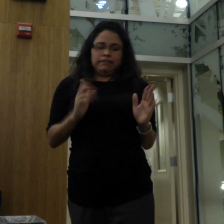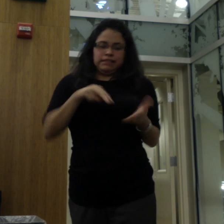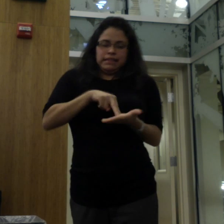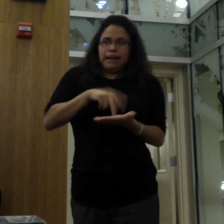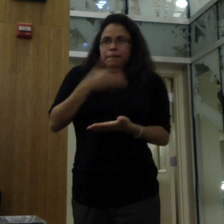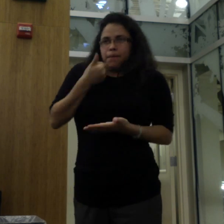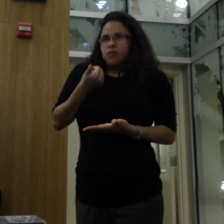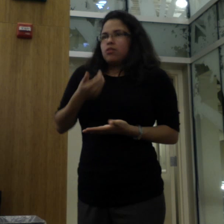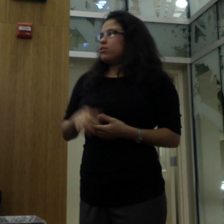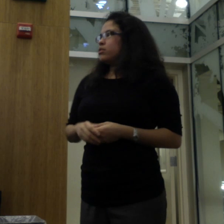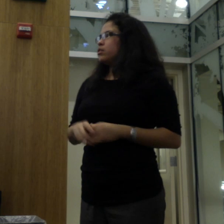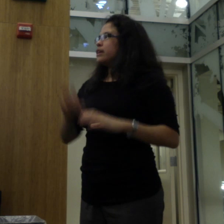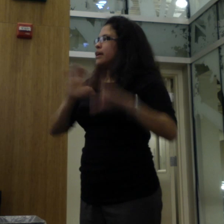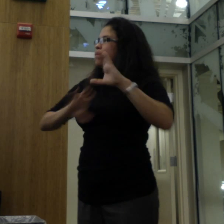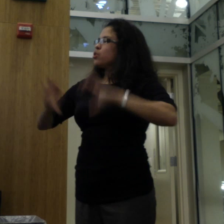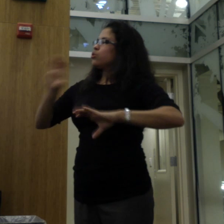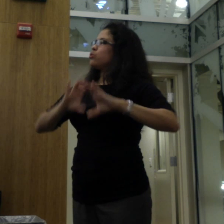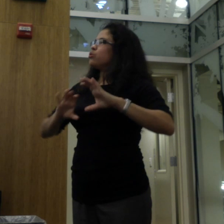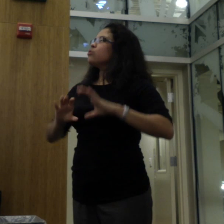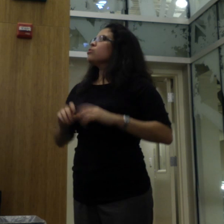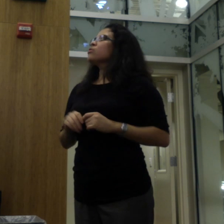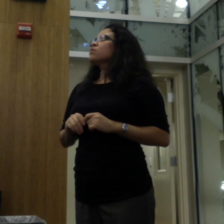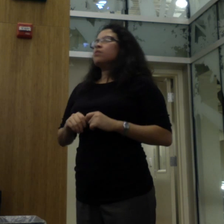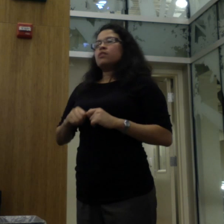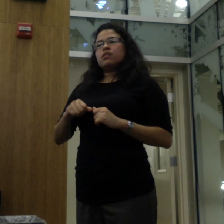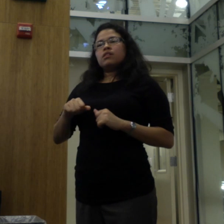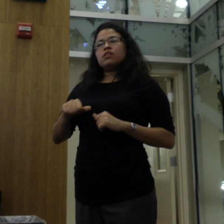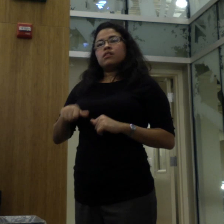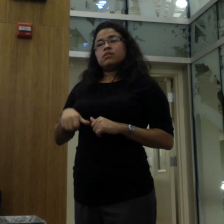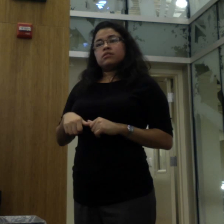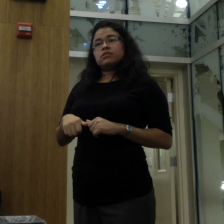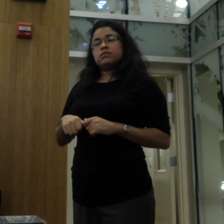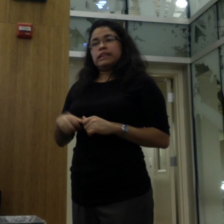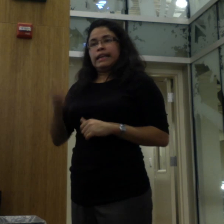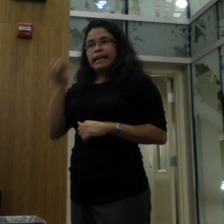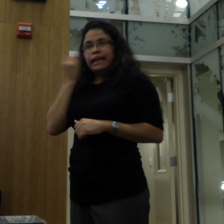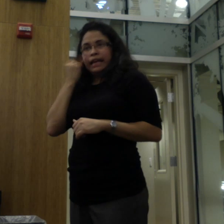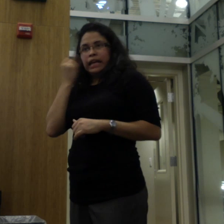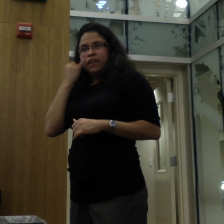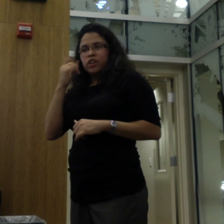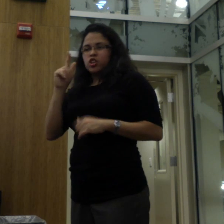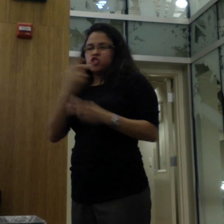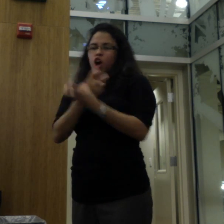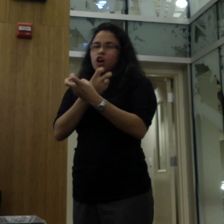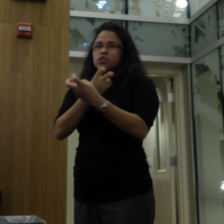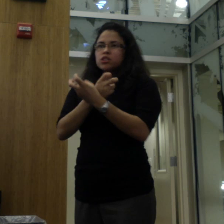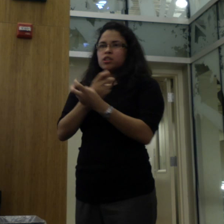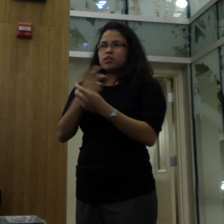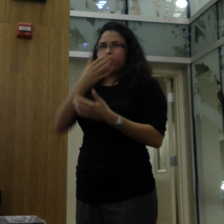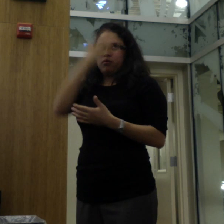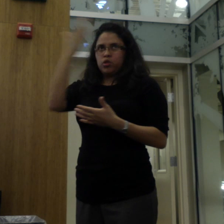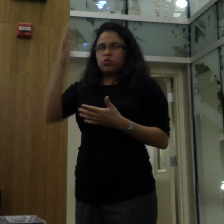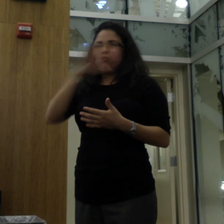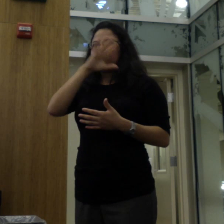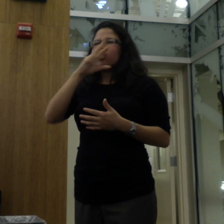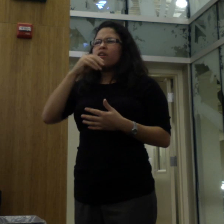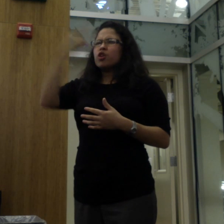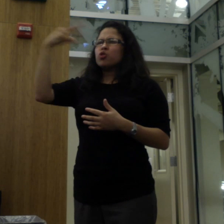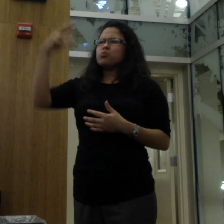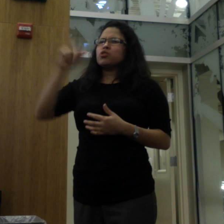And then chemical. A chemical is also if there are toxic fumes out and about in the